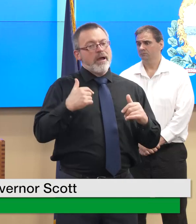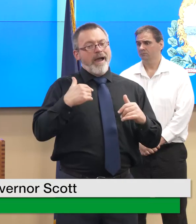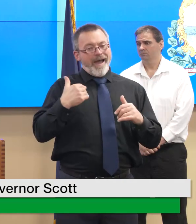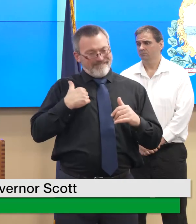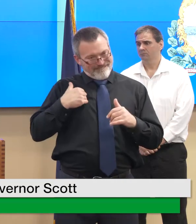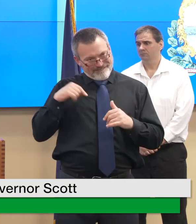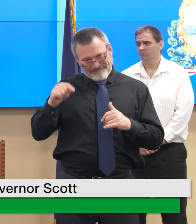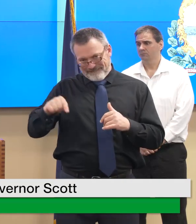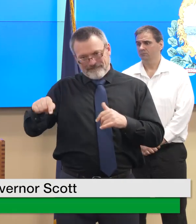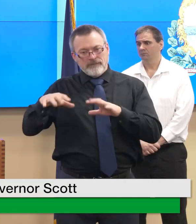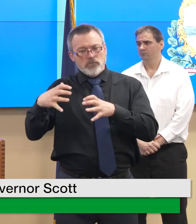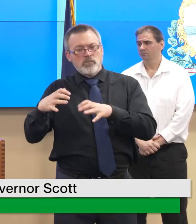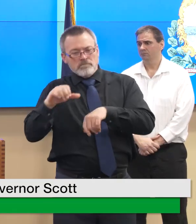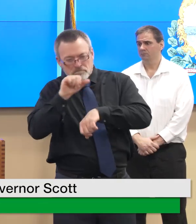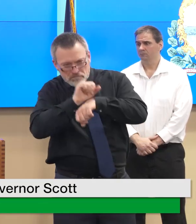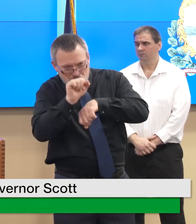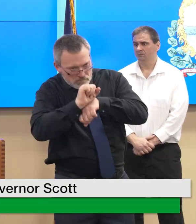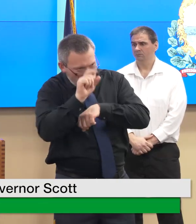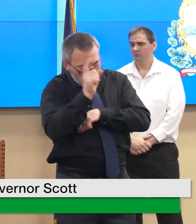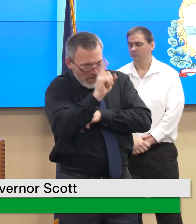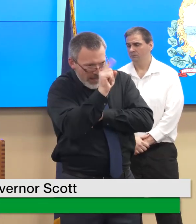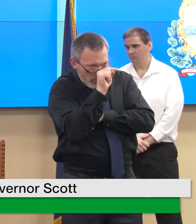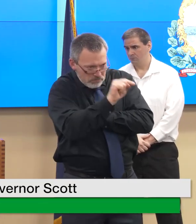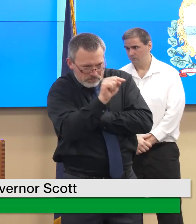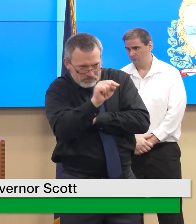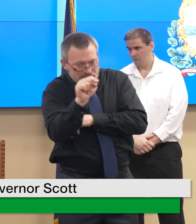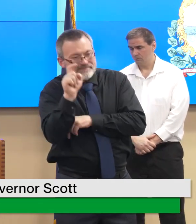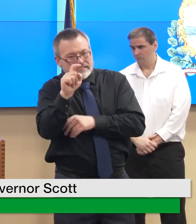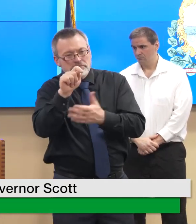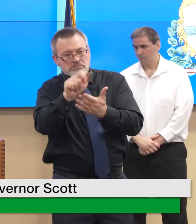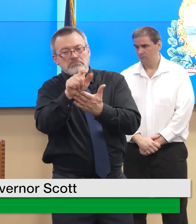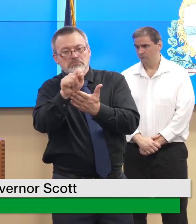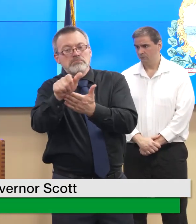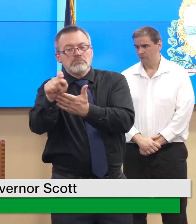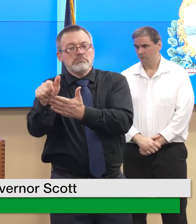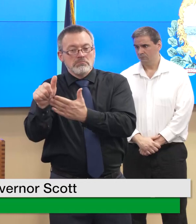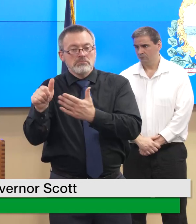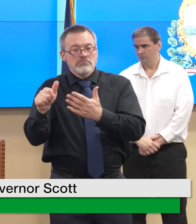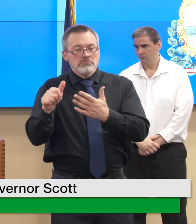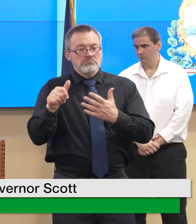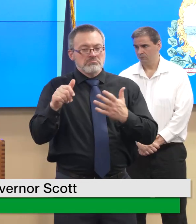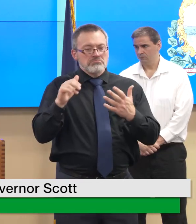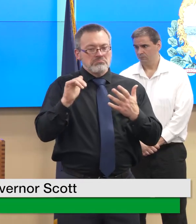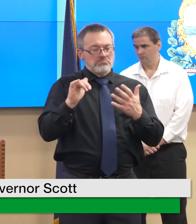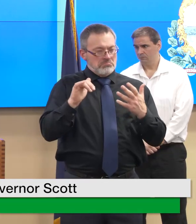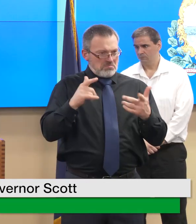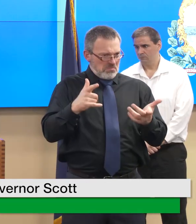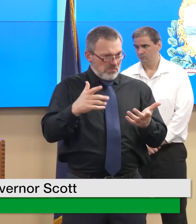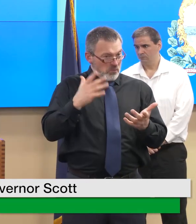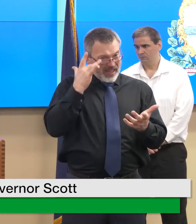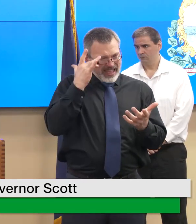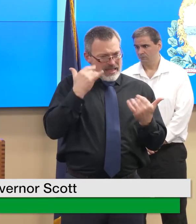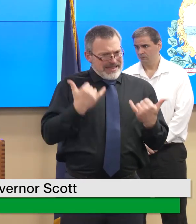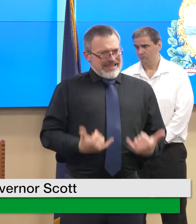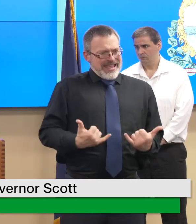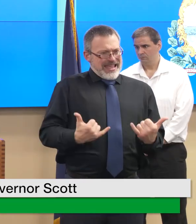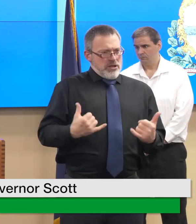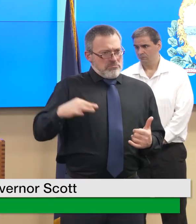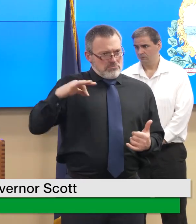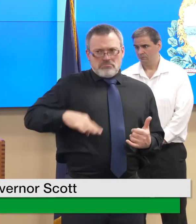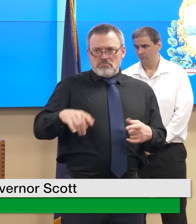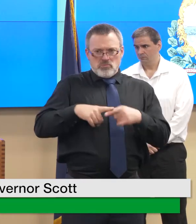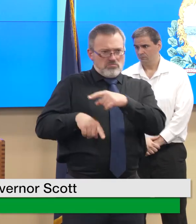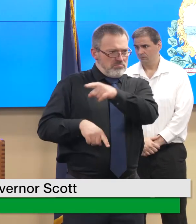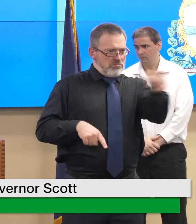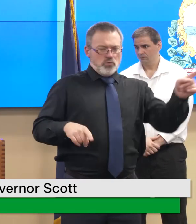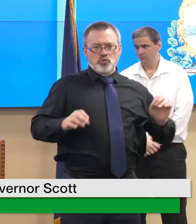that are really don't have those other public purposes or public benefits, including things like